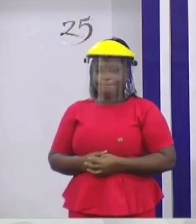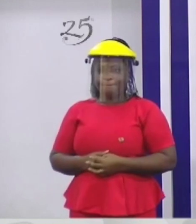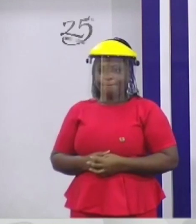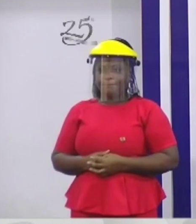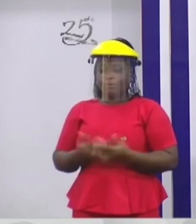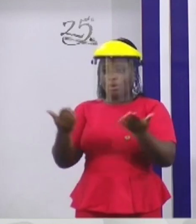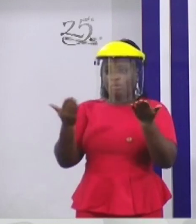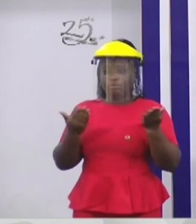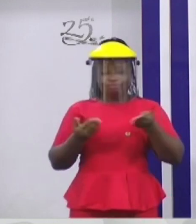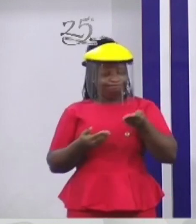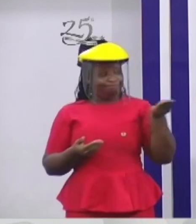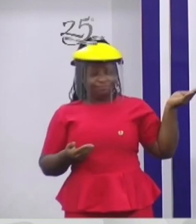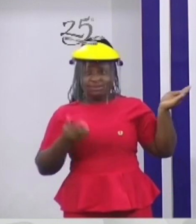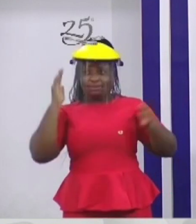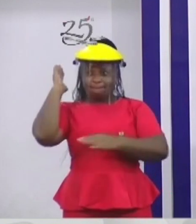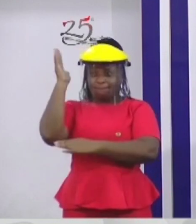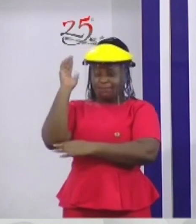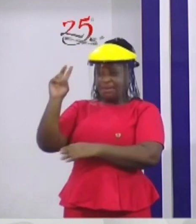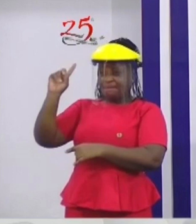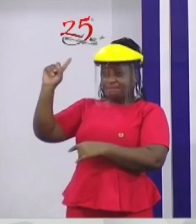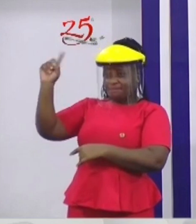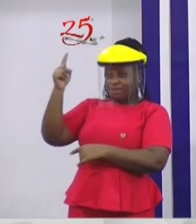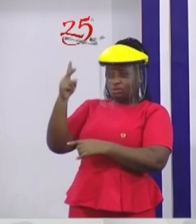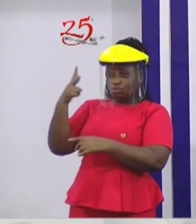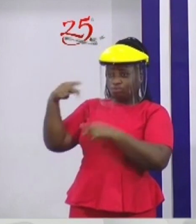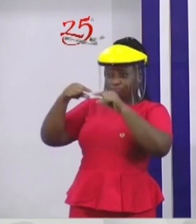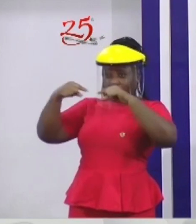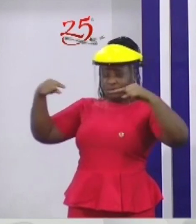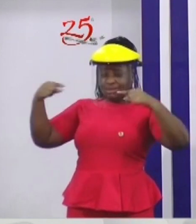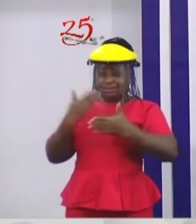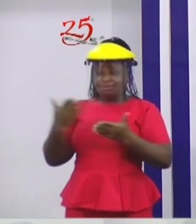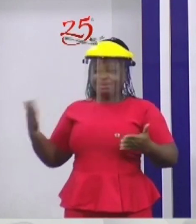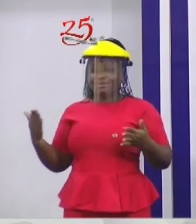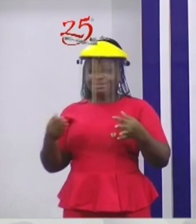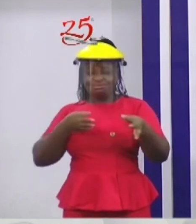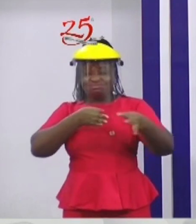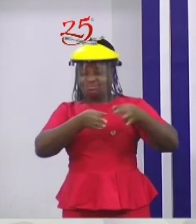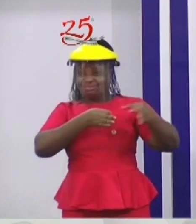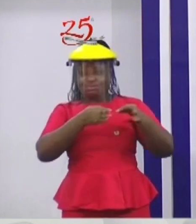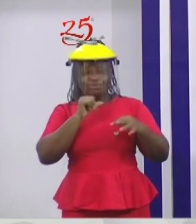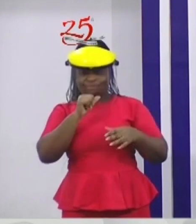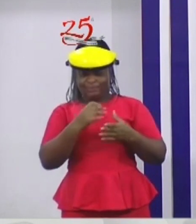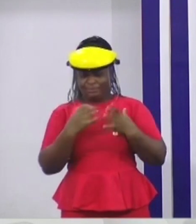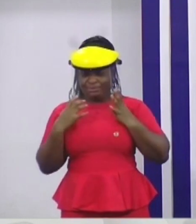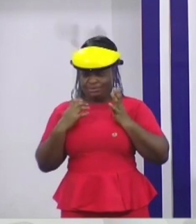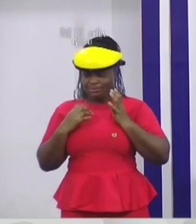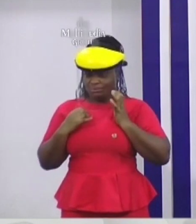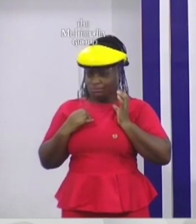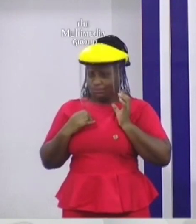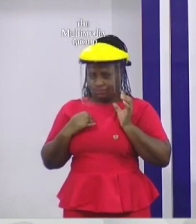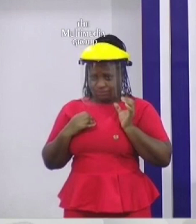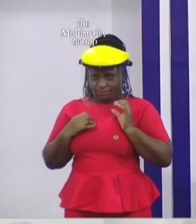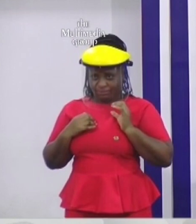Abuaje's presentation, the first two slides. There were some things he went through quickly, but I need us to reiterate